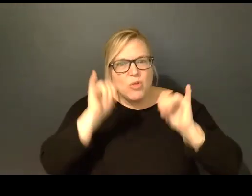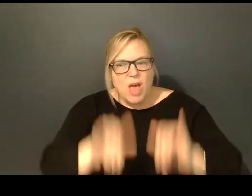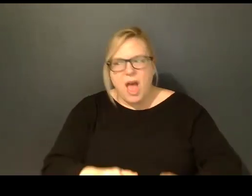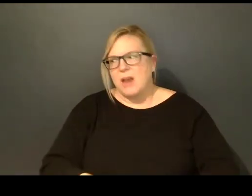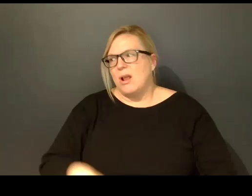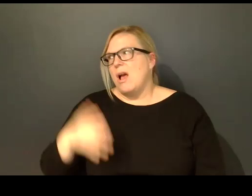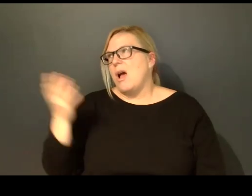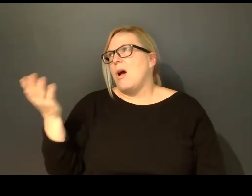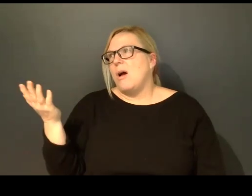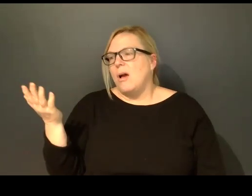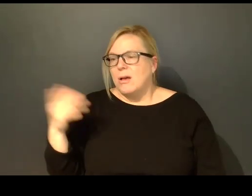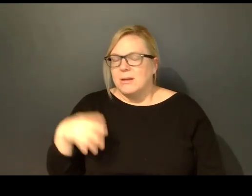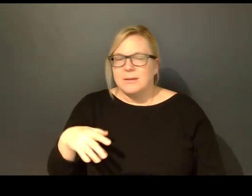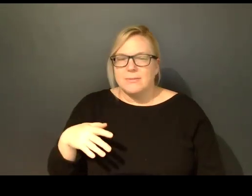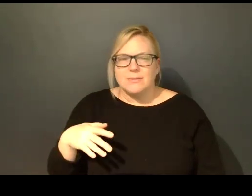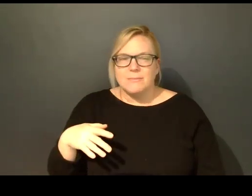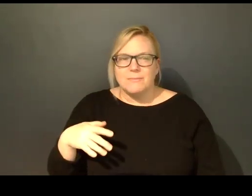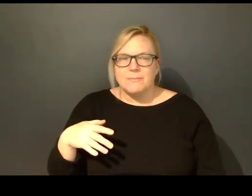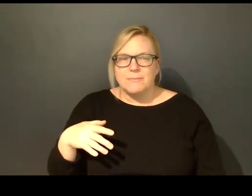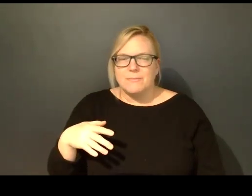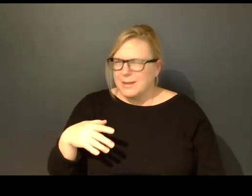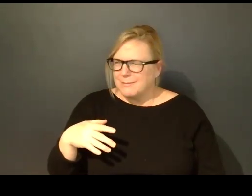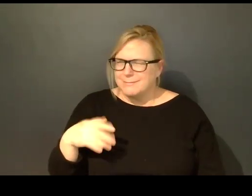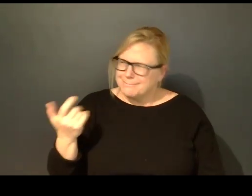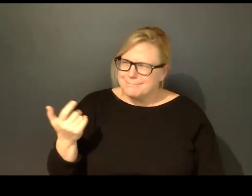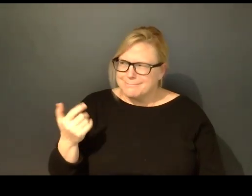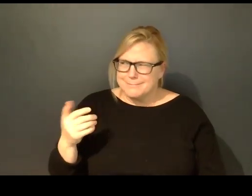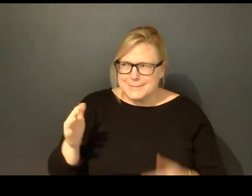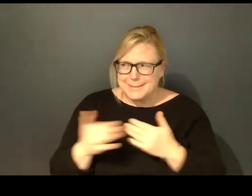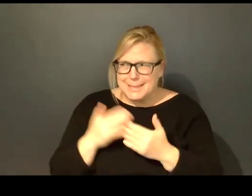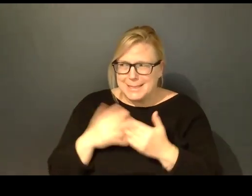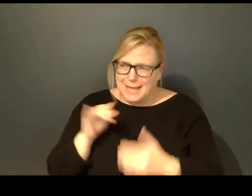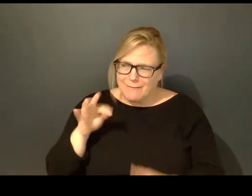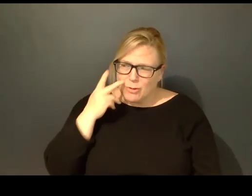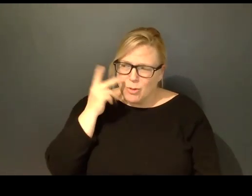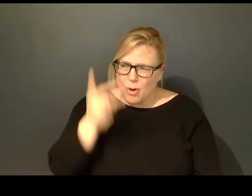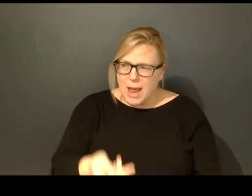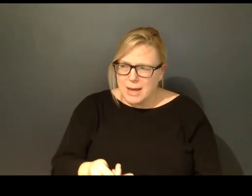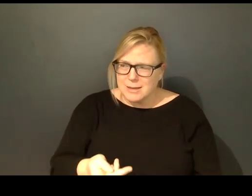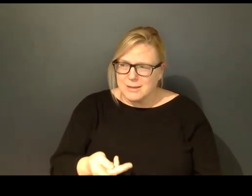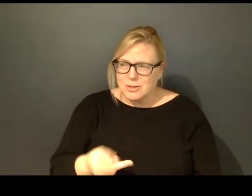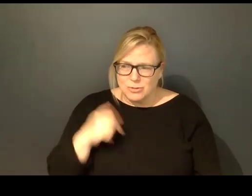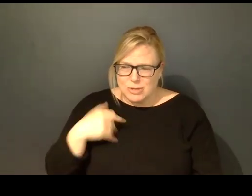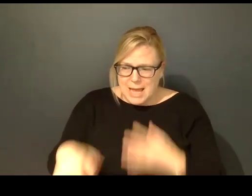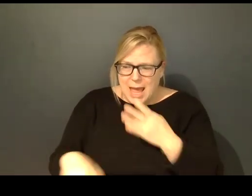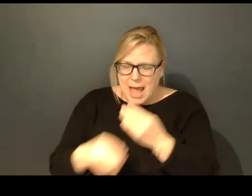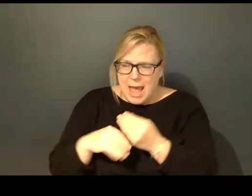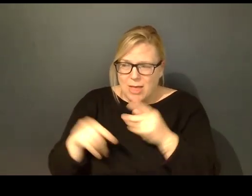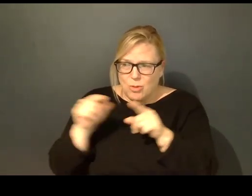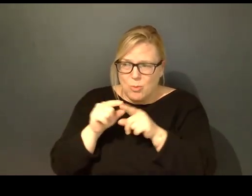them, said, yeah. well, it's pretty easy. You can look in and put in the Word format if your menu is